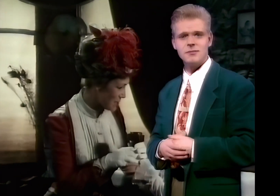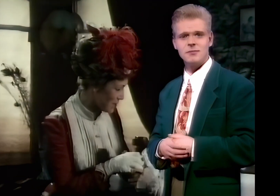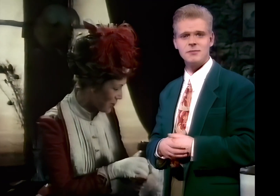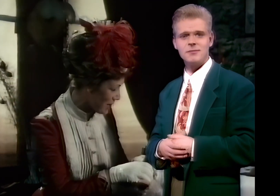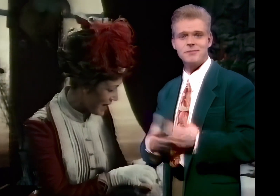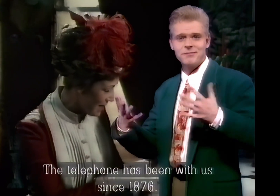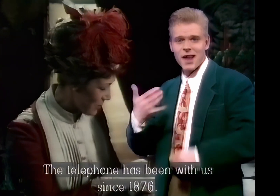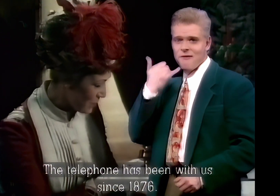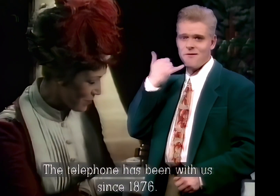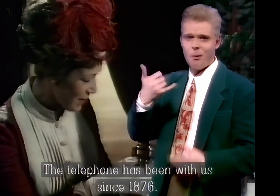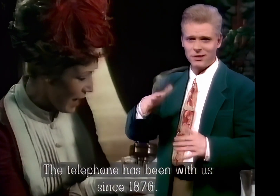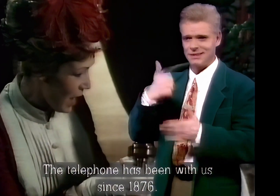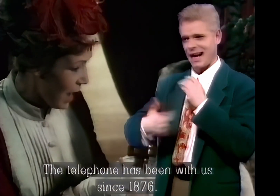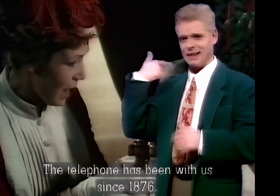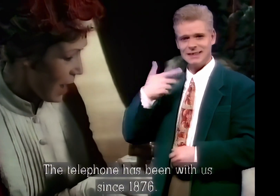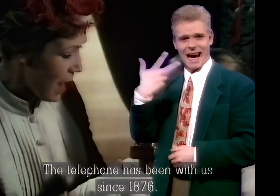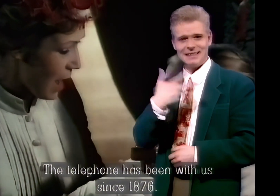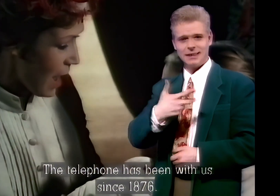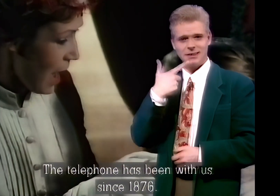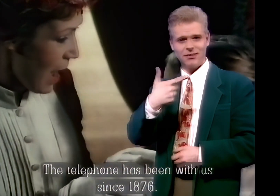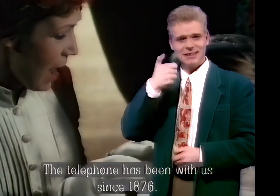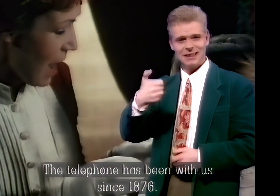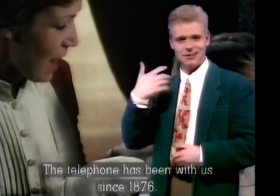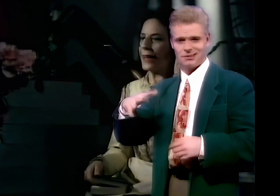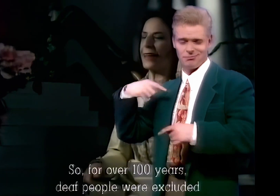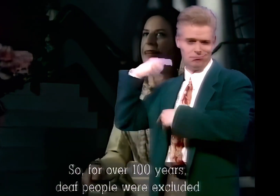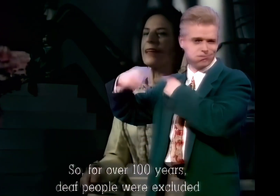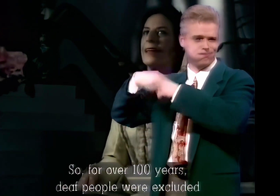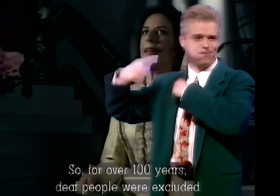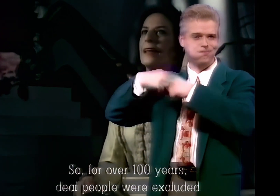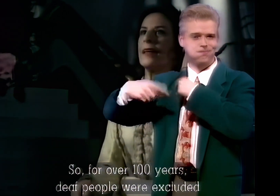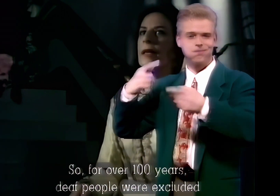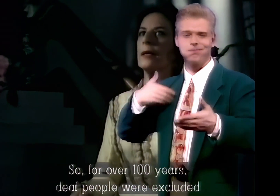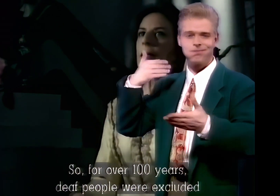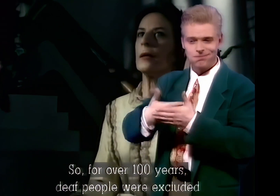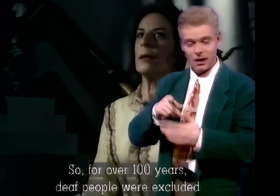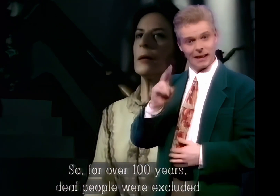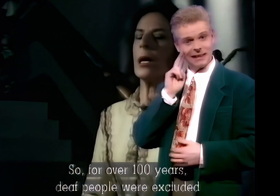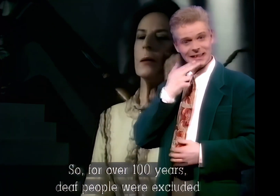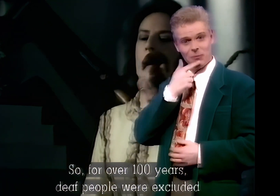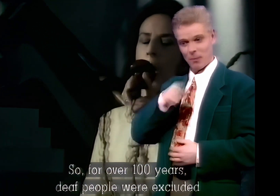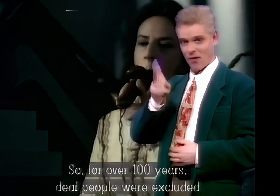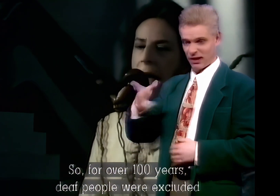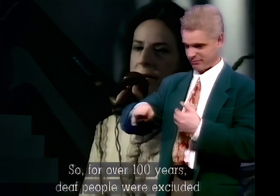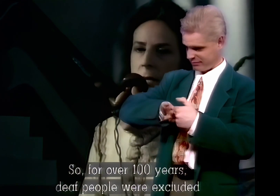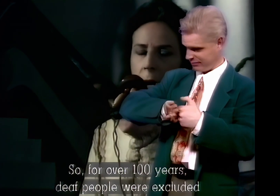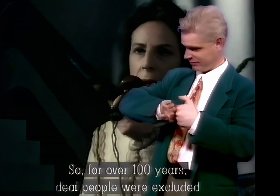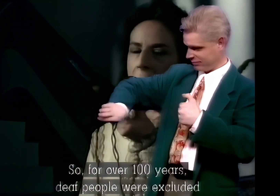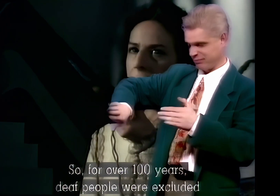it's all the night. The telephone has been with us since 1876. So, for over 100 years,